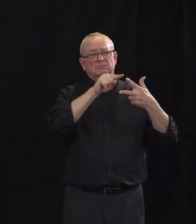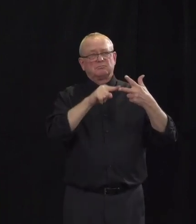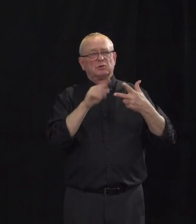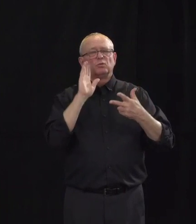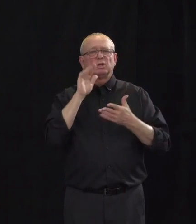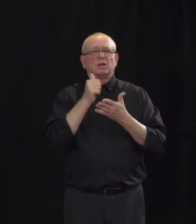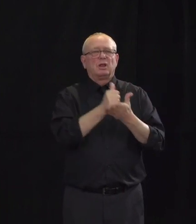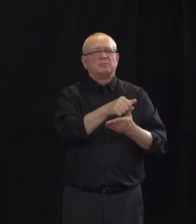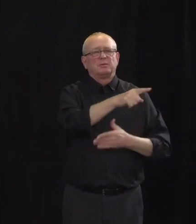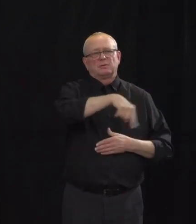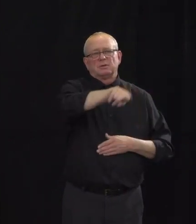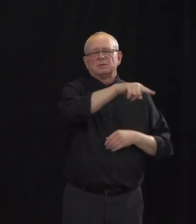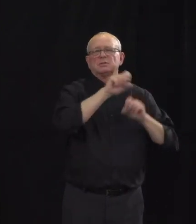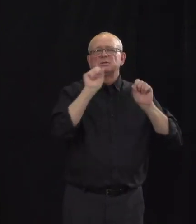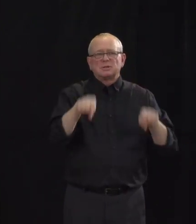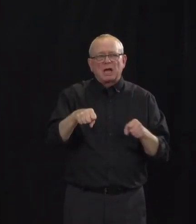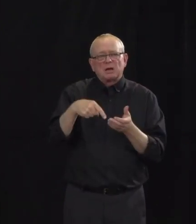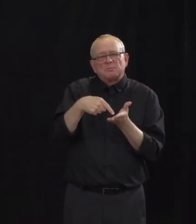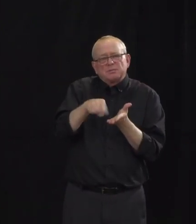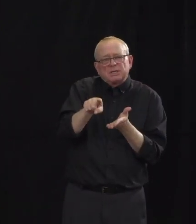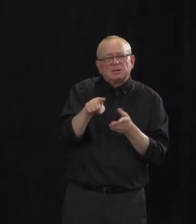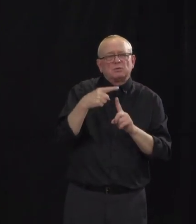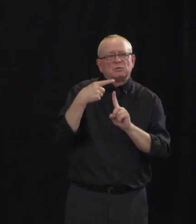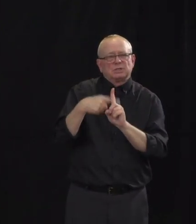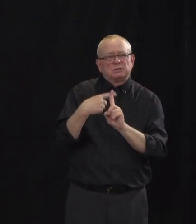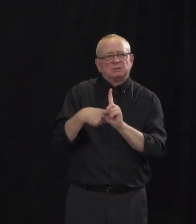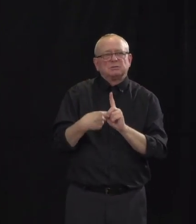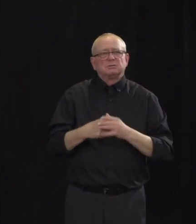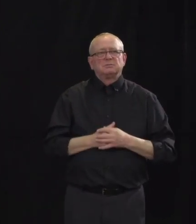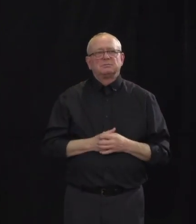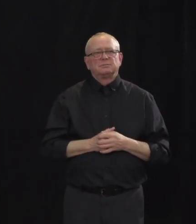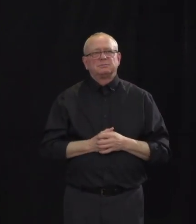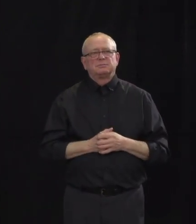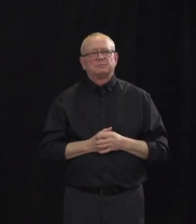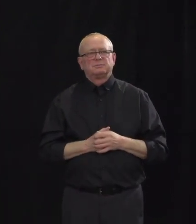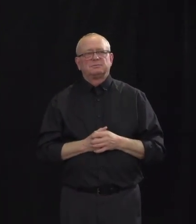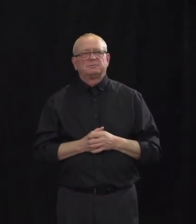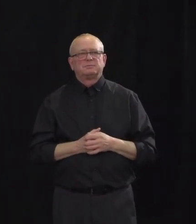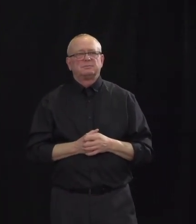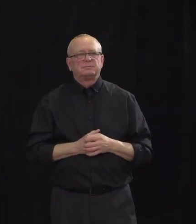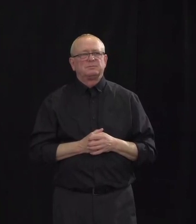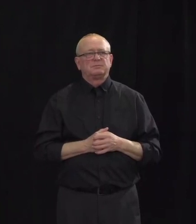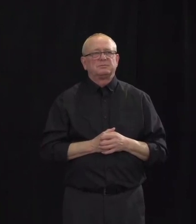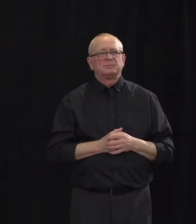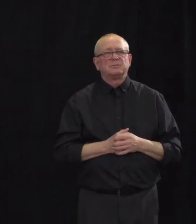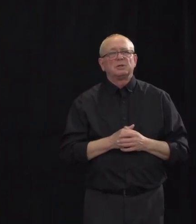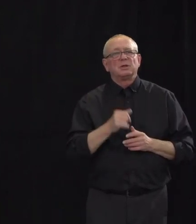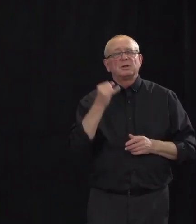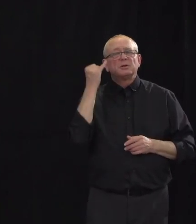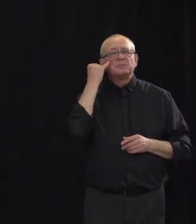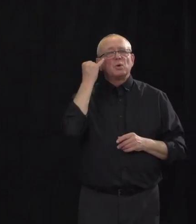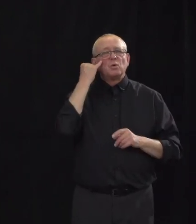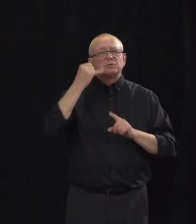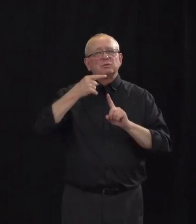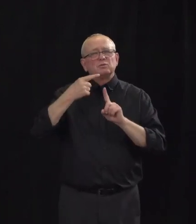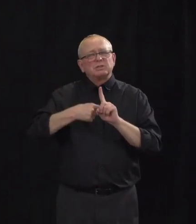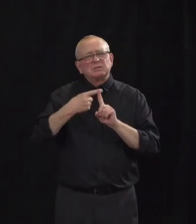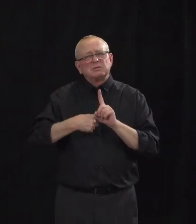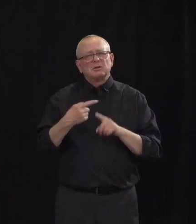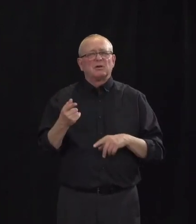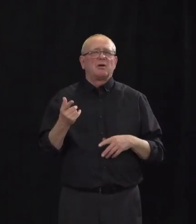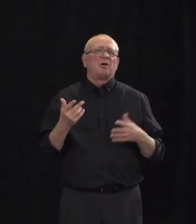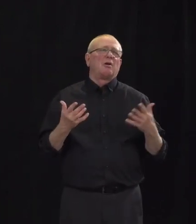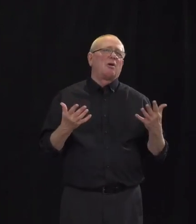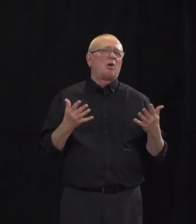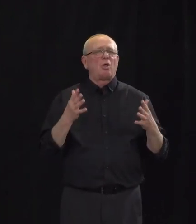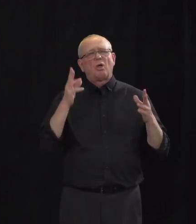Finally, to be clear, all these protections will be voided for any renter who willfully damages or commits criminal acts within their landlord's property. We